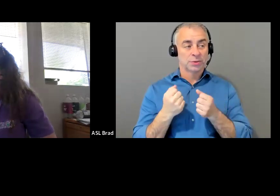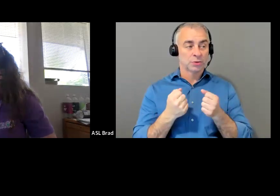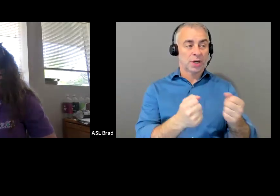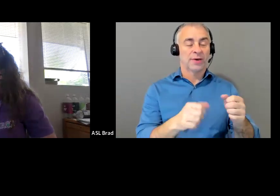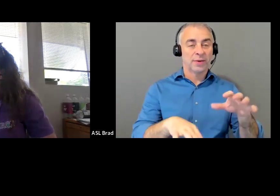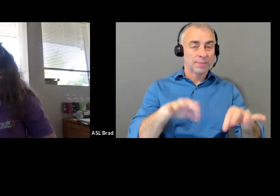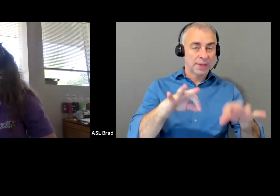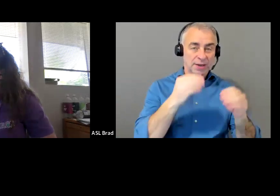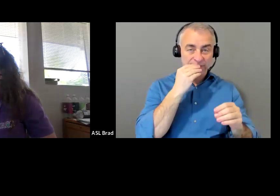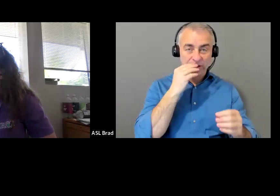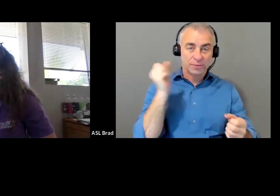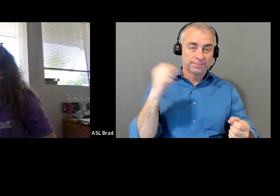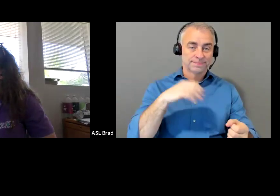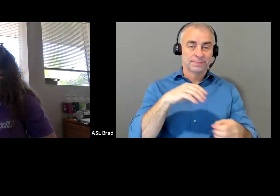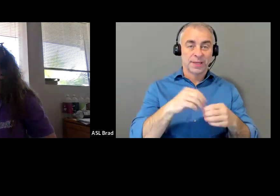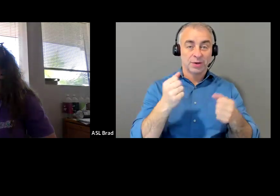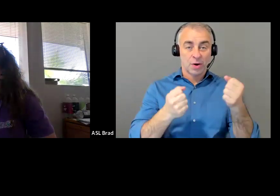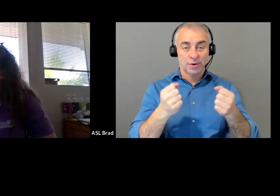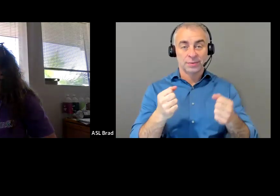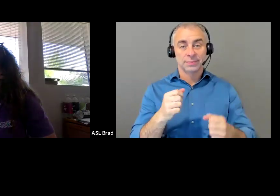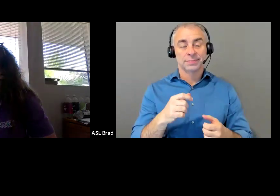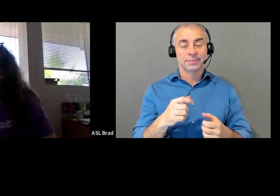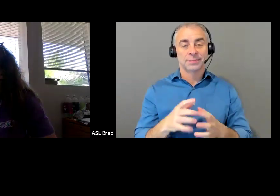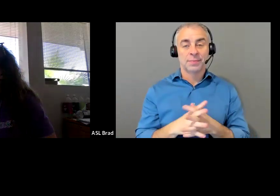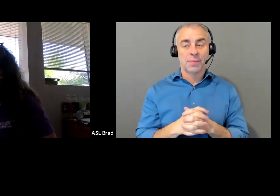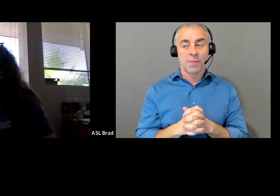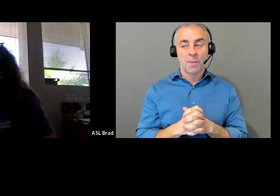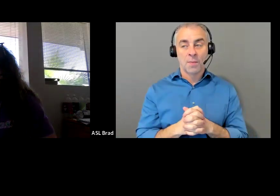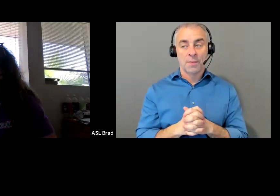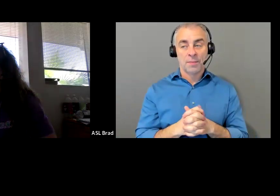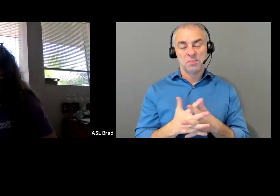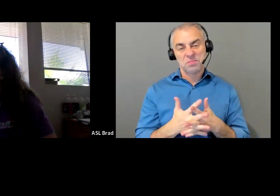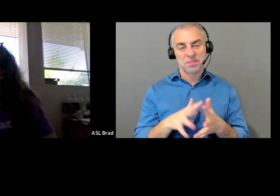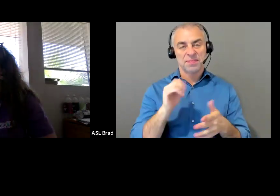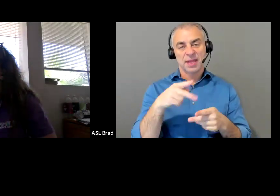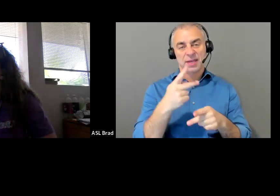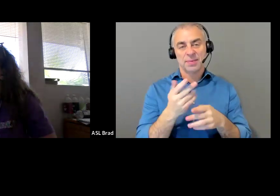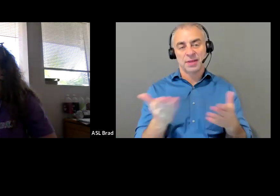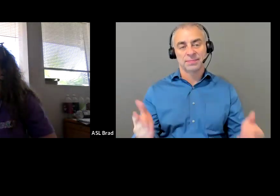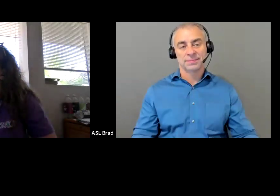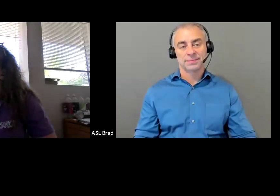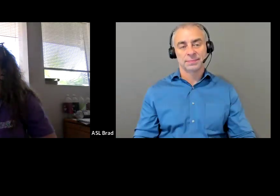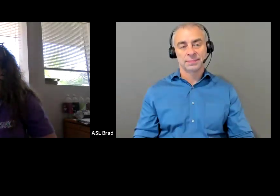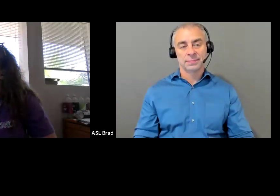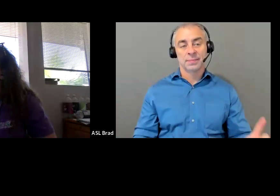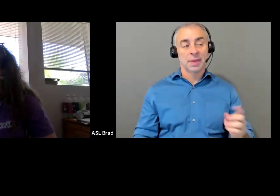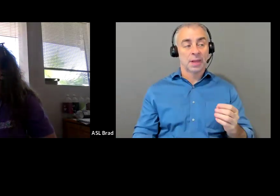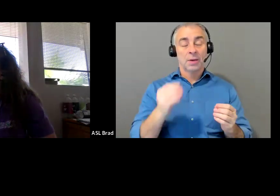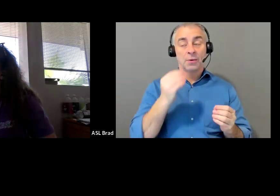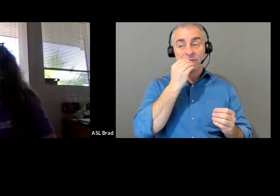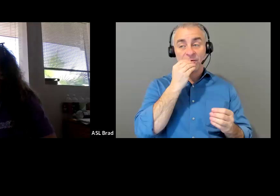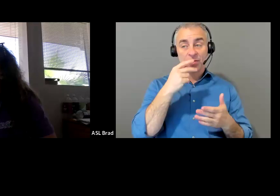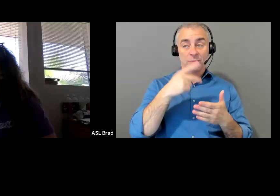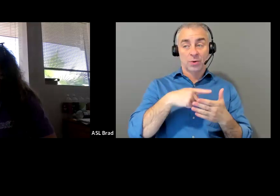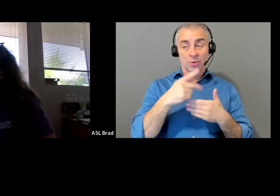line and they'll put the groceries, those lunches and those meals in the cars, things like that. But a food program would actually be a really